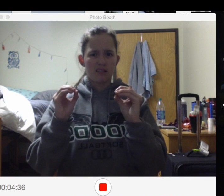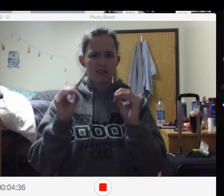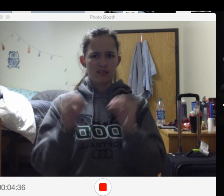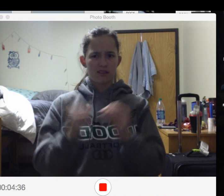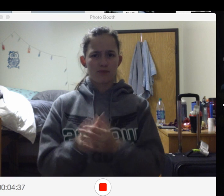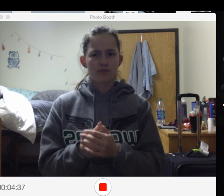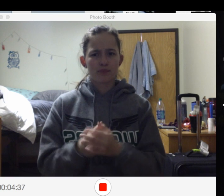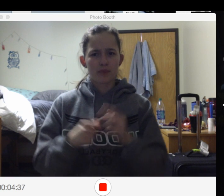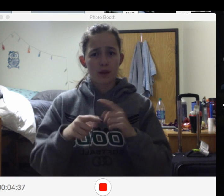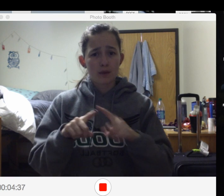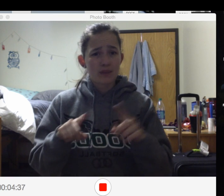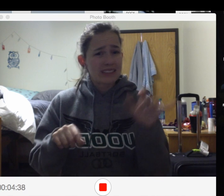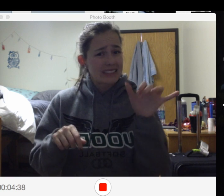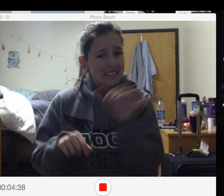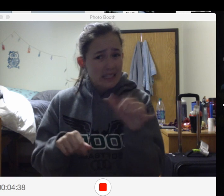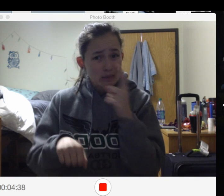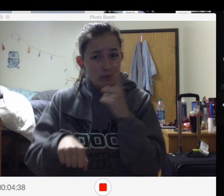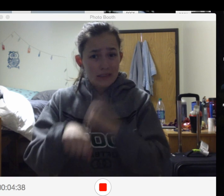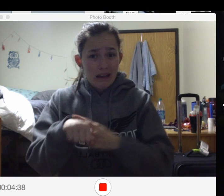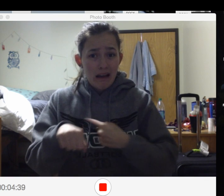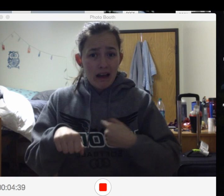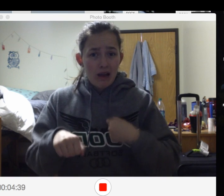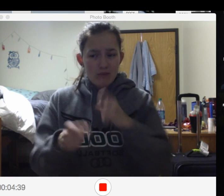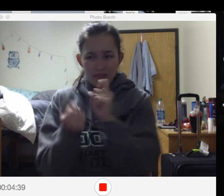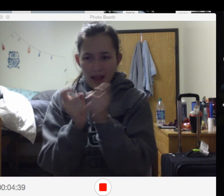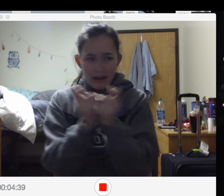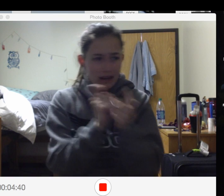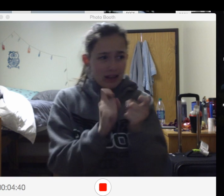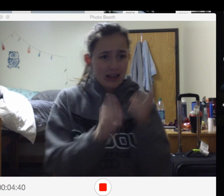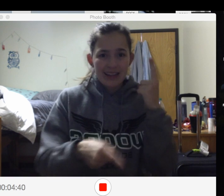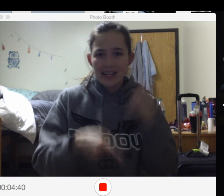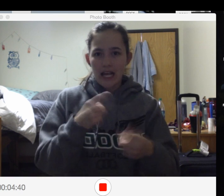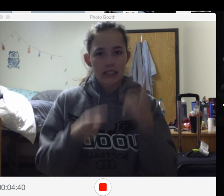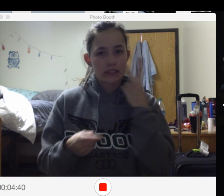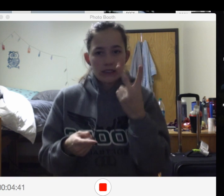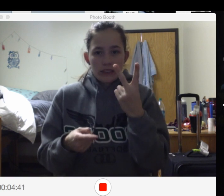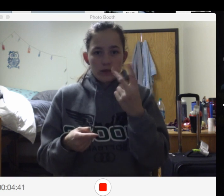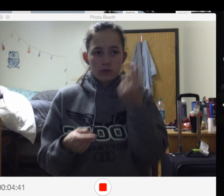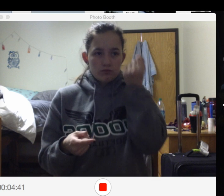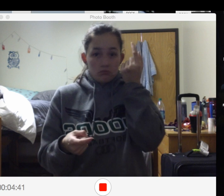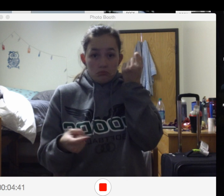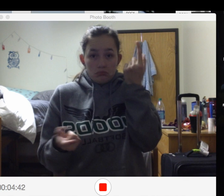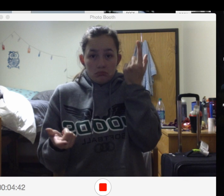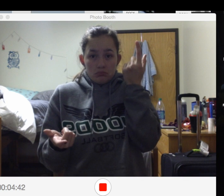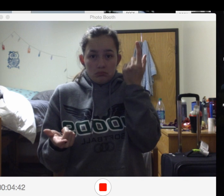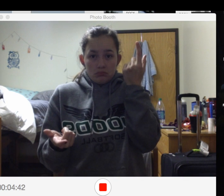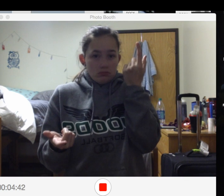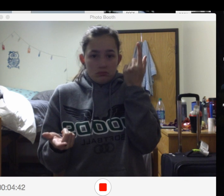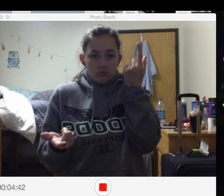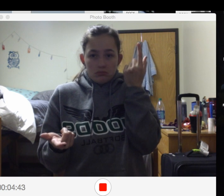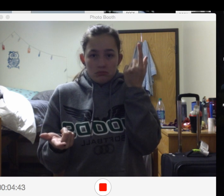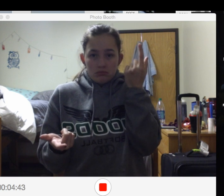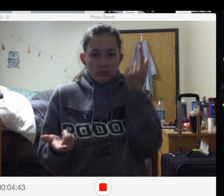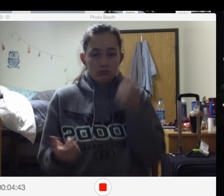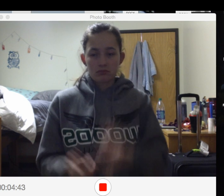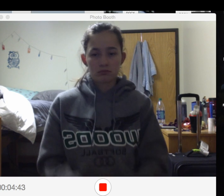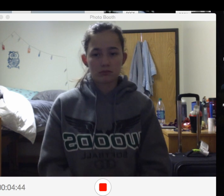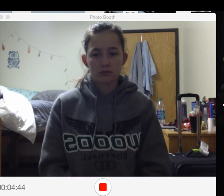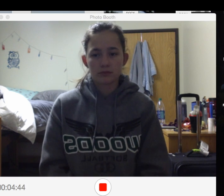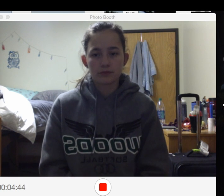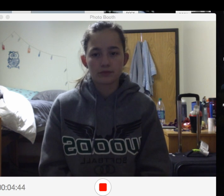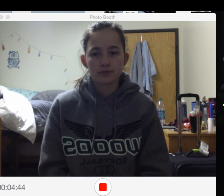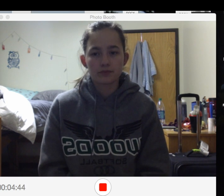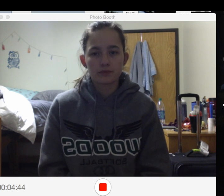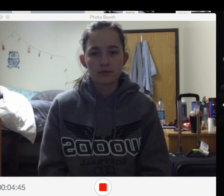see what gets edited out. So one of the problems with the filter bubble was discovered by some researchers at Netflix. And they were looking